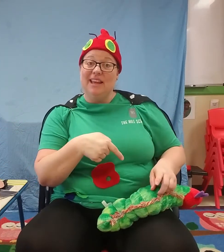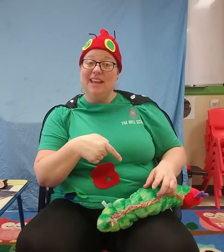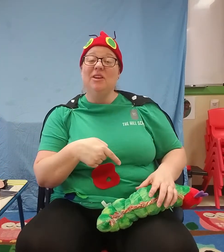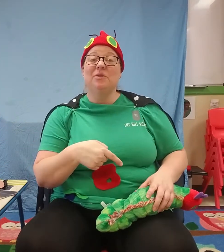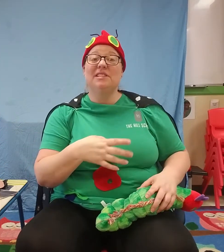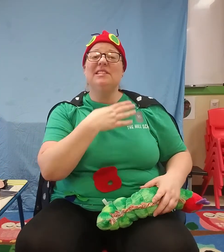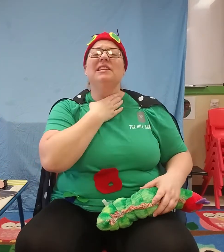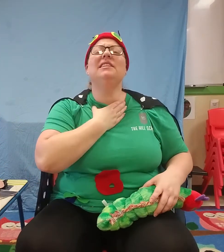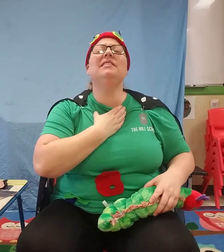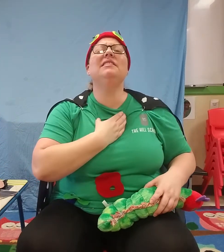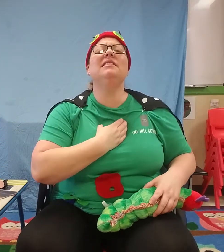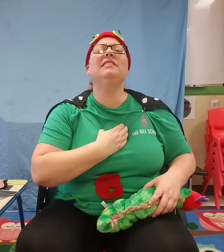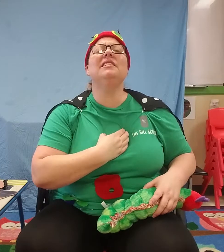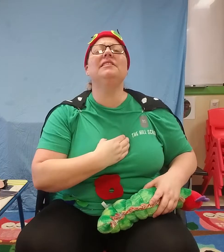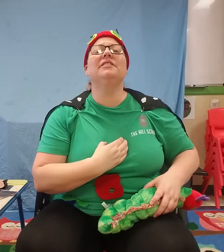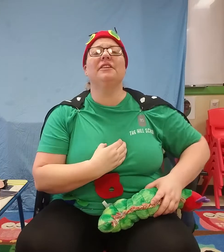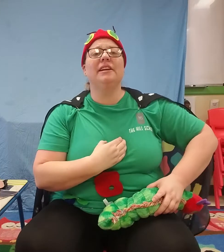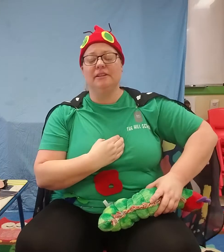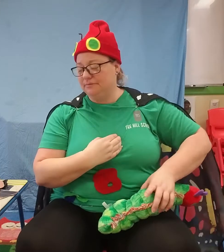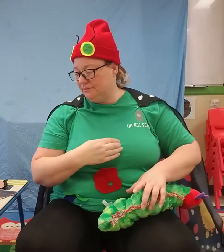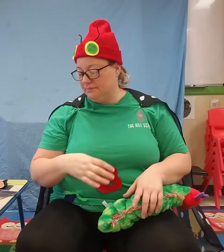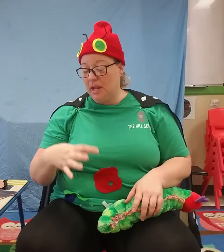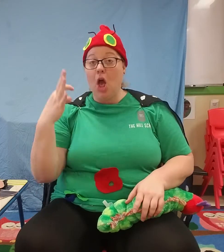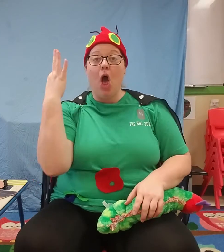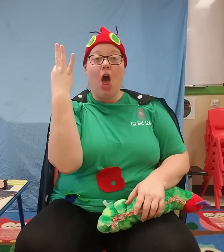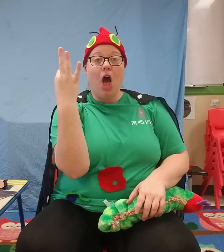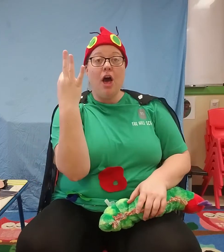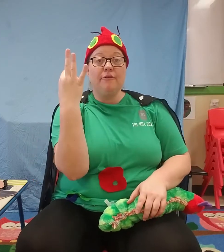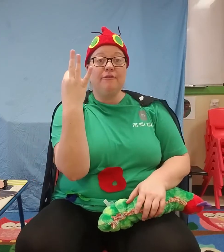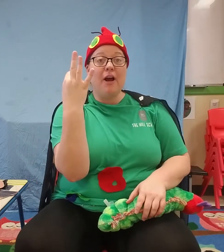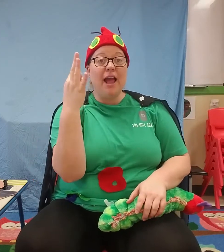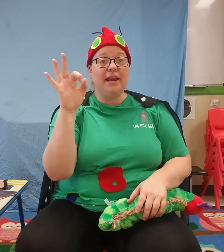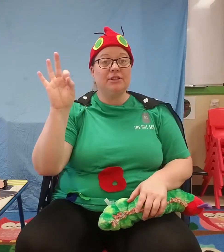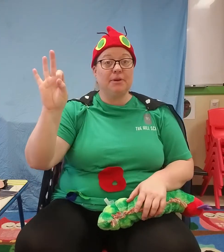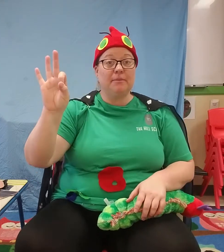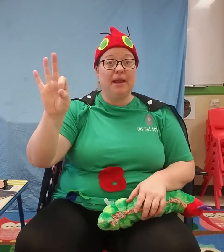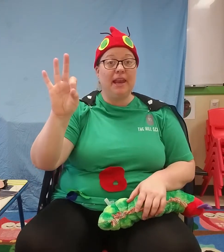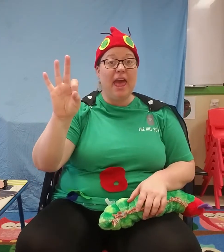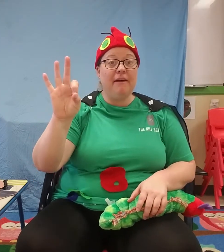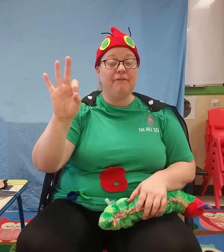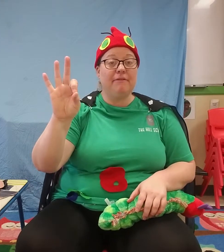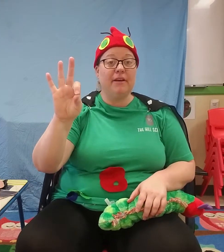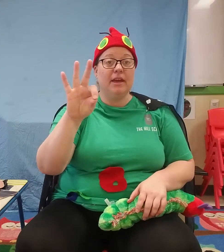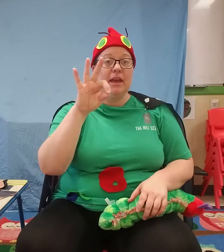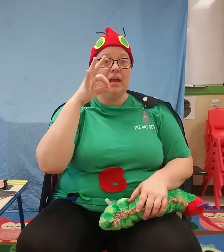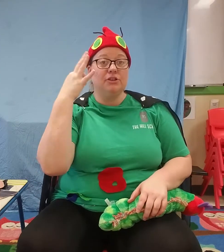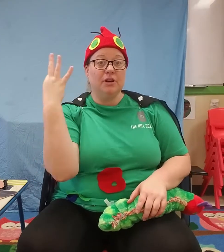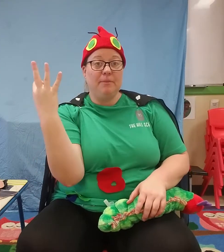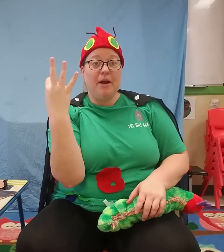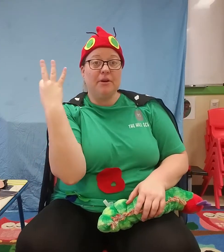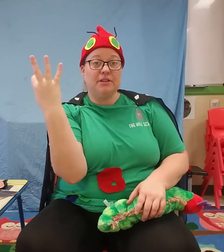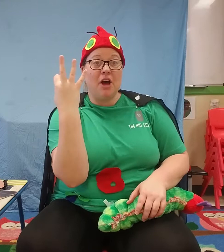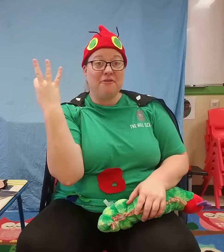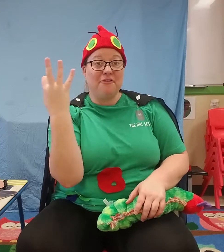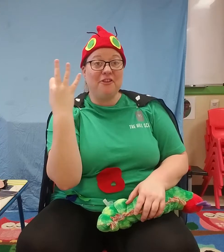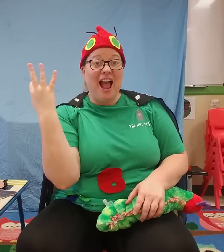he was still hungry. On Friday, so we're gonna make an F. Turn it backwards. On